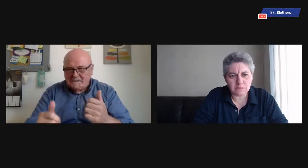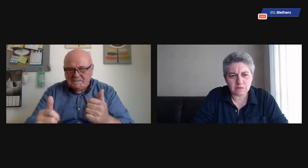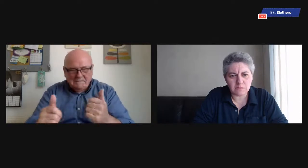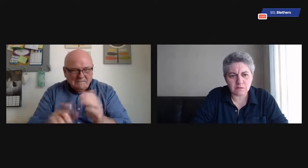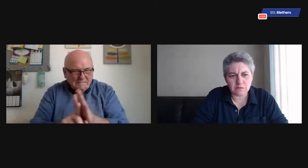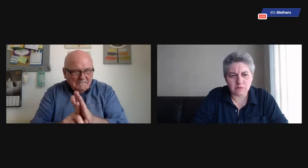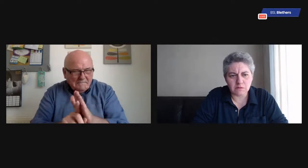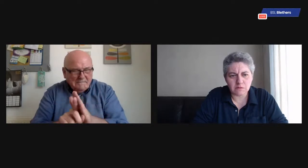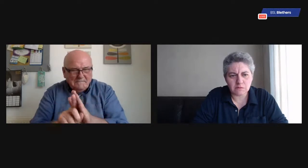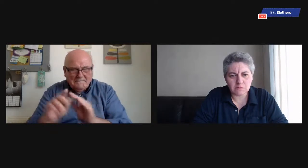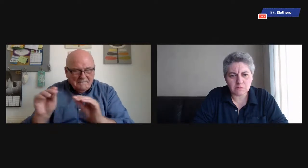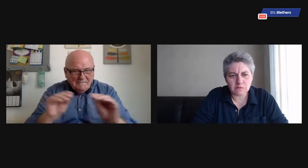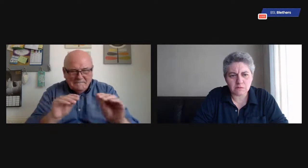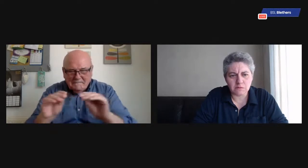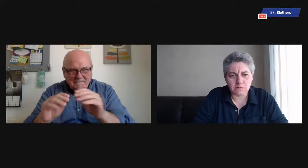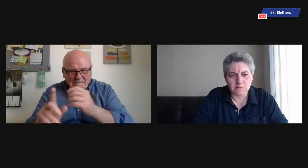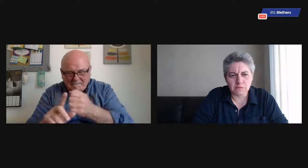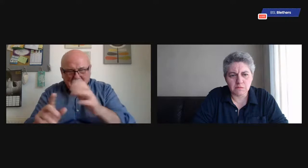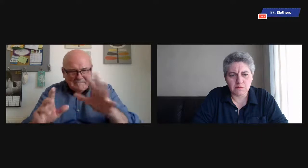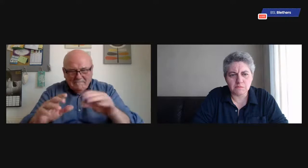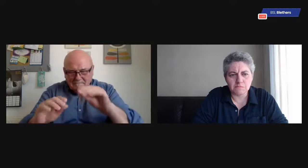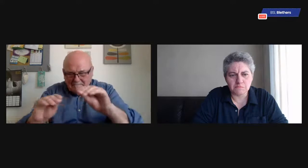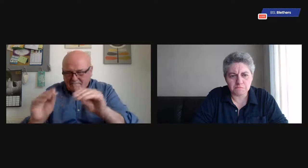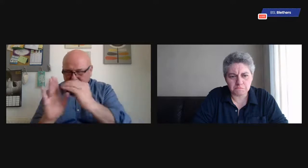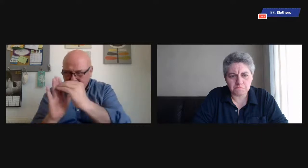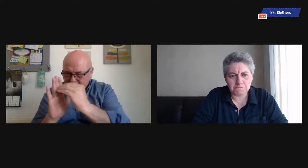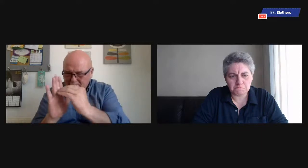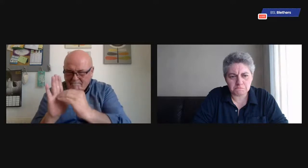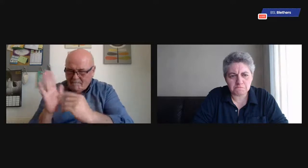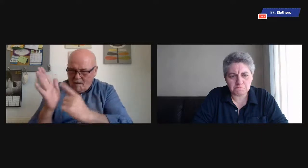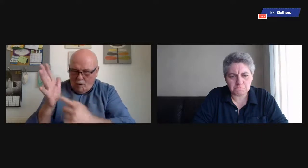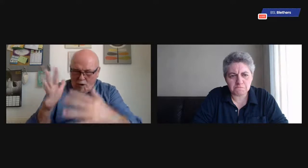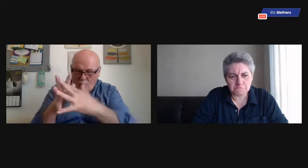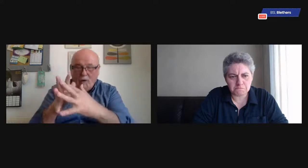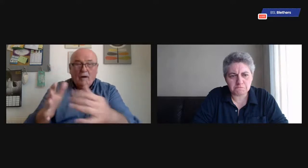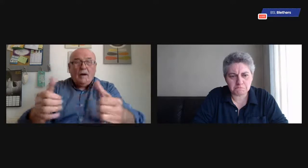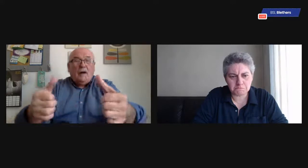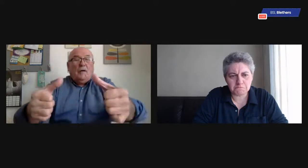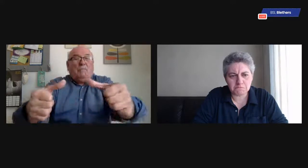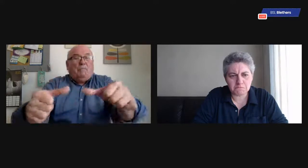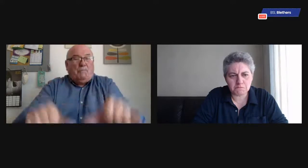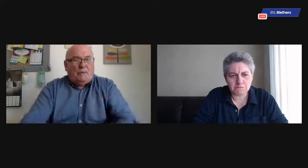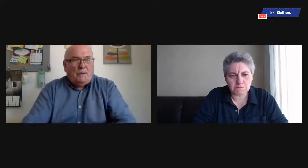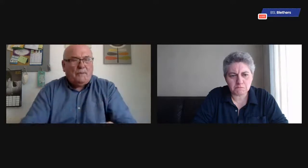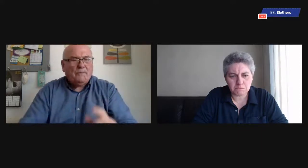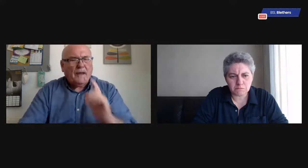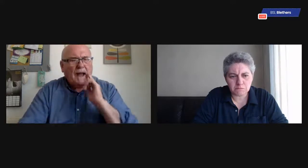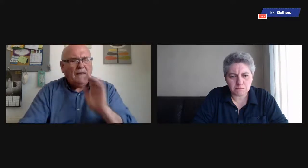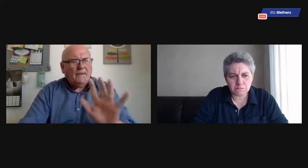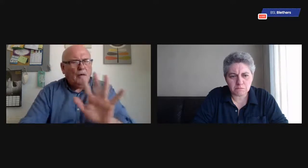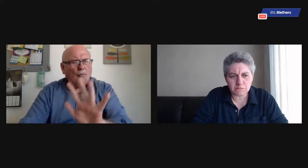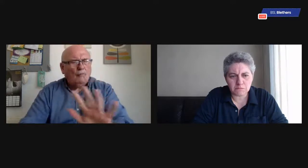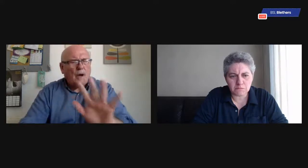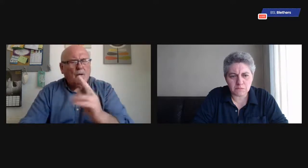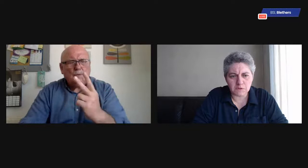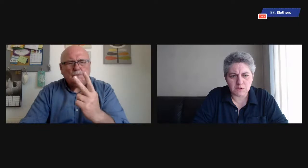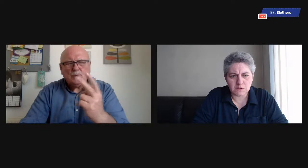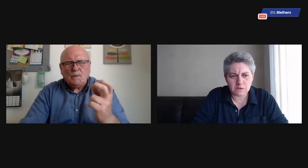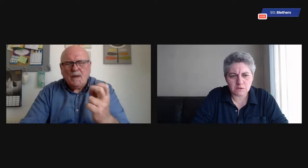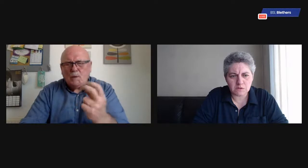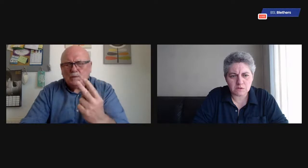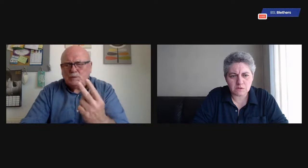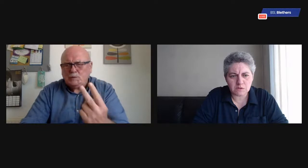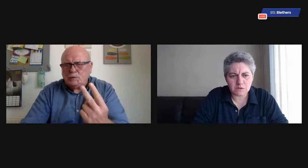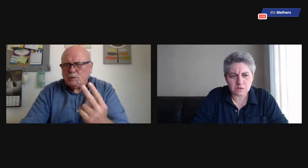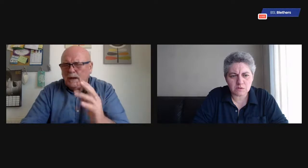to understand the court system and where we were able to align with it and making sure that the